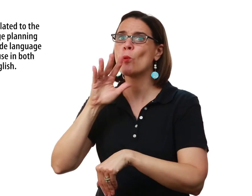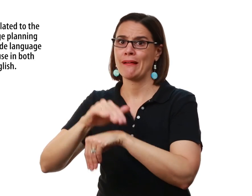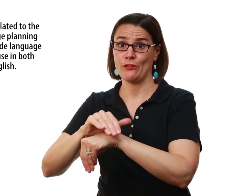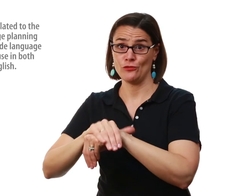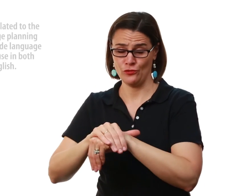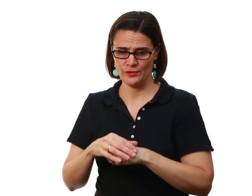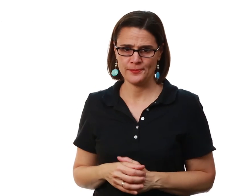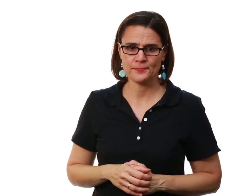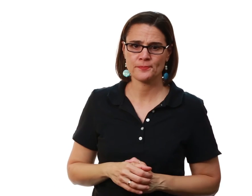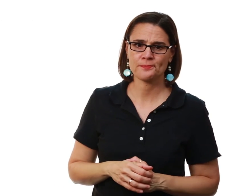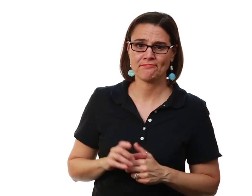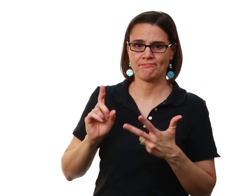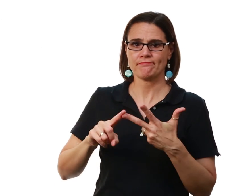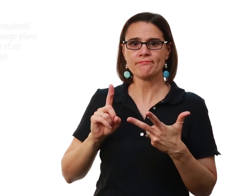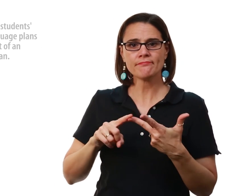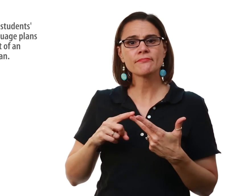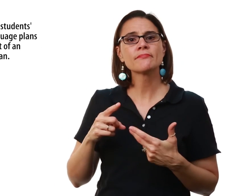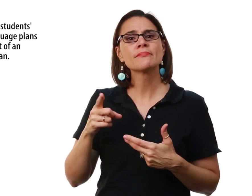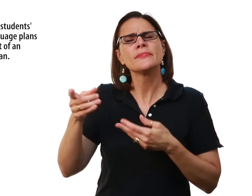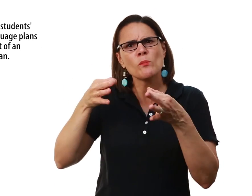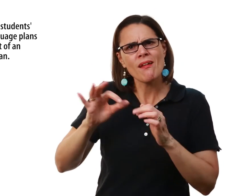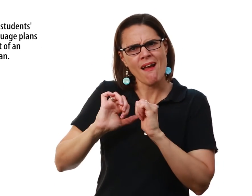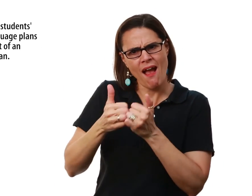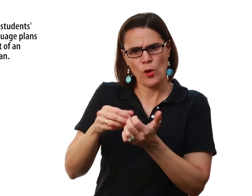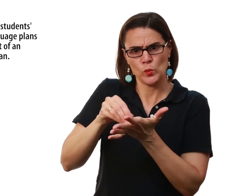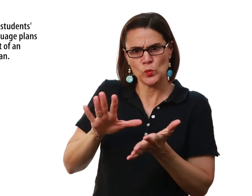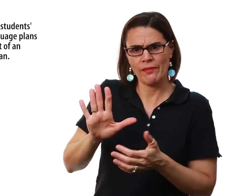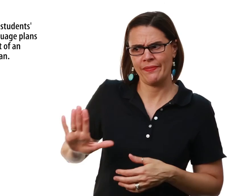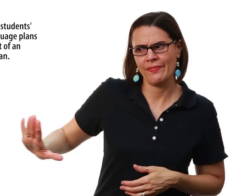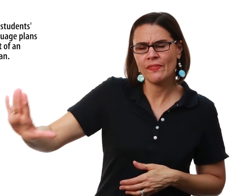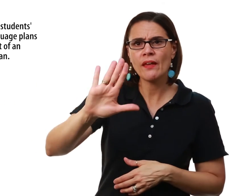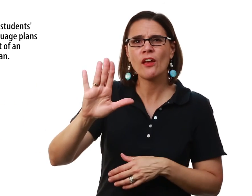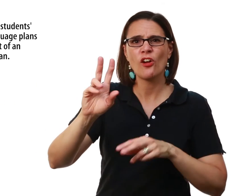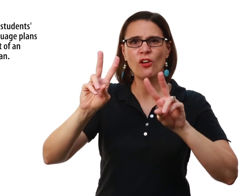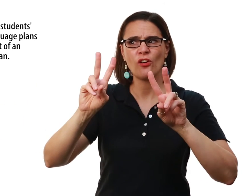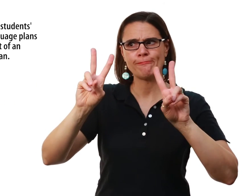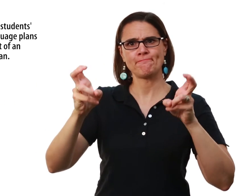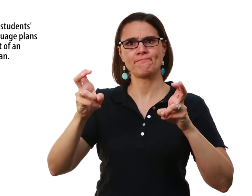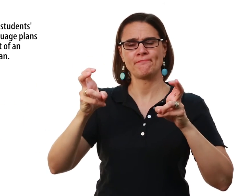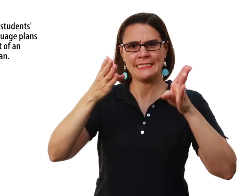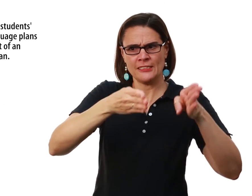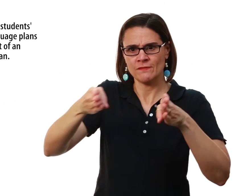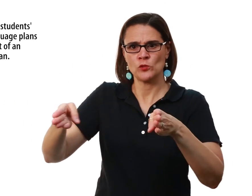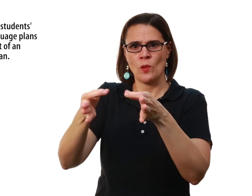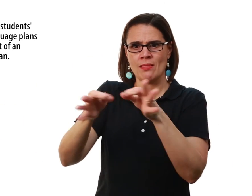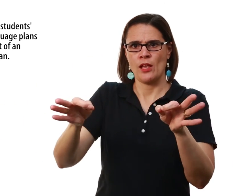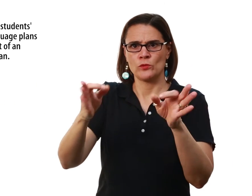English And finally, they explained how to use a student's individualized